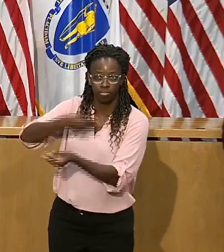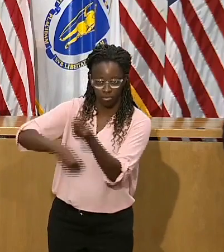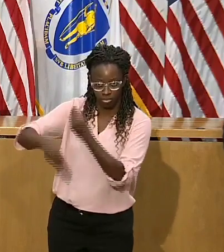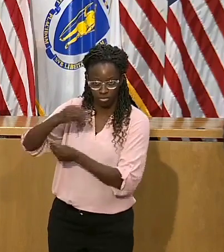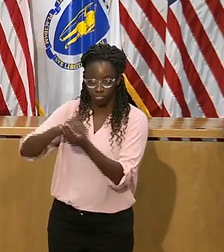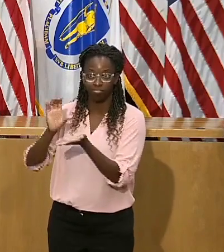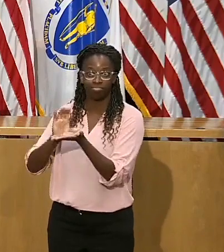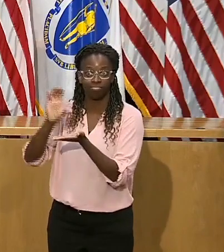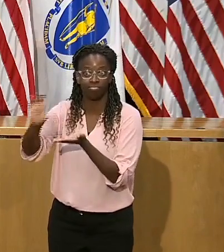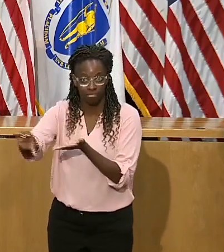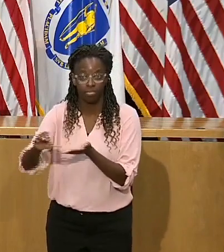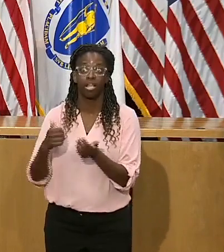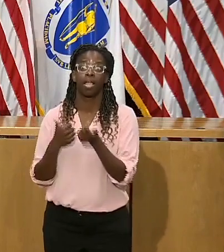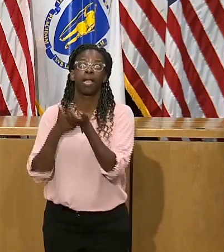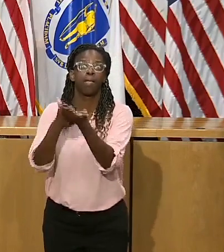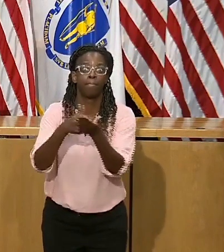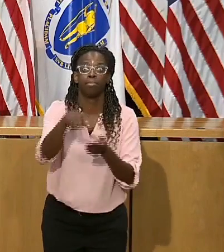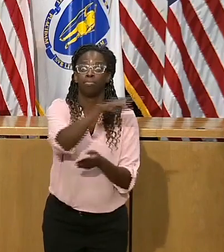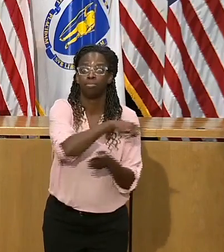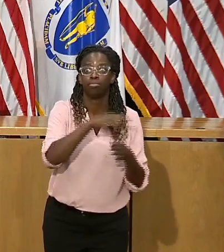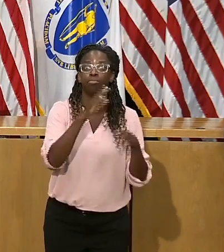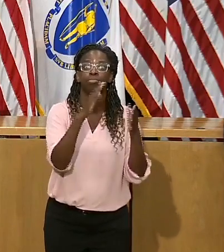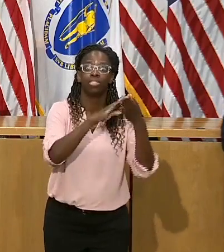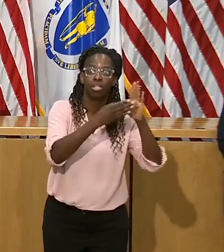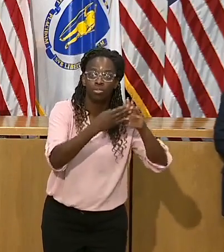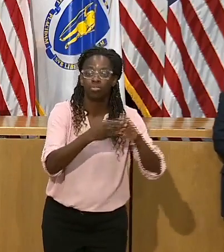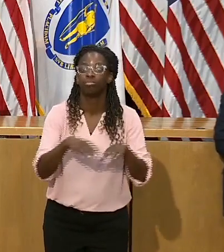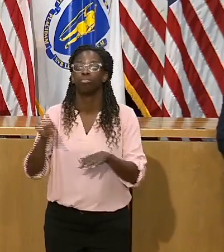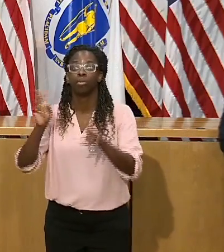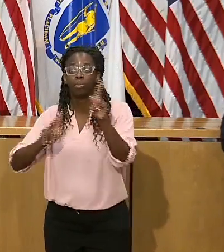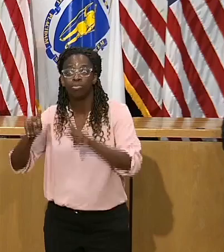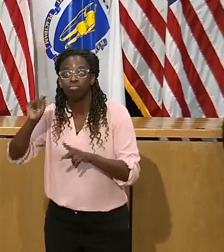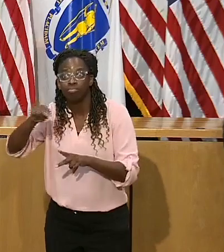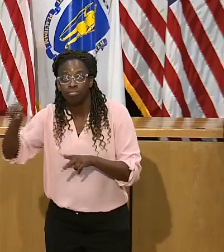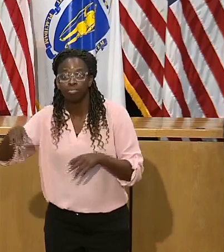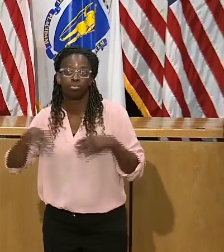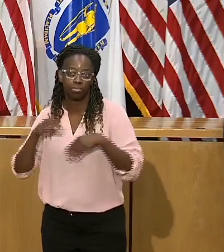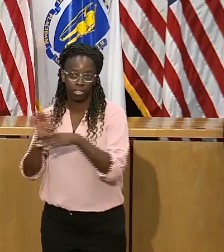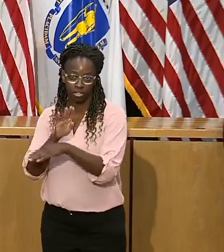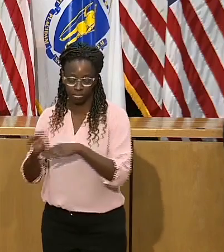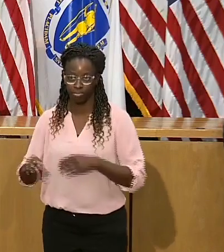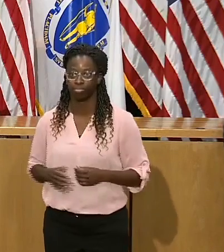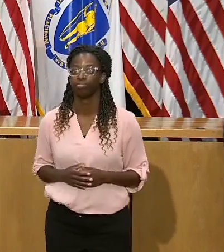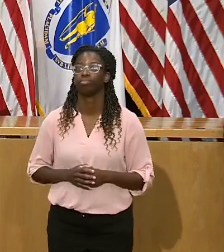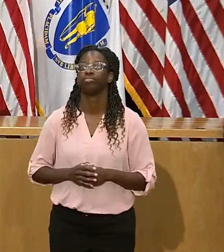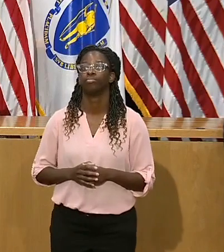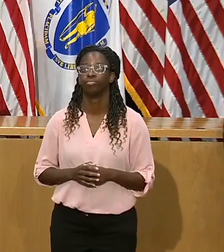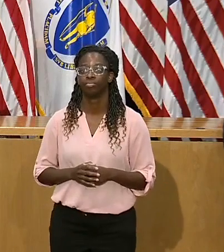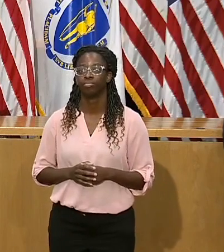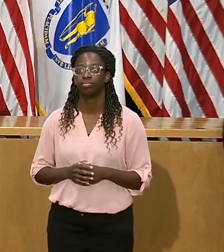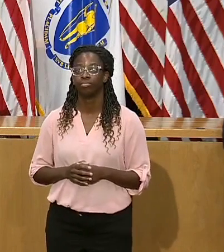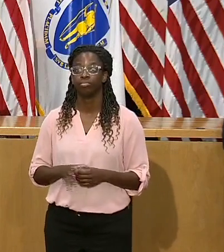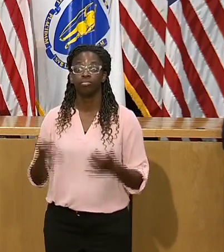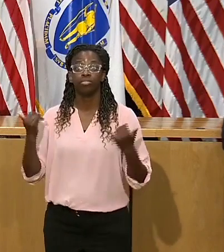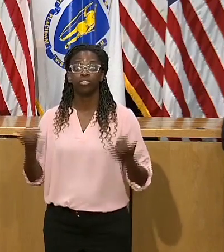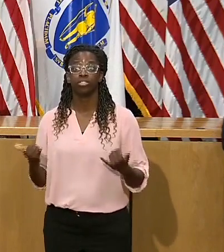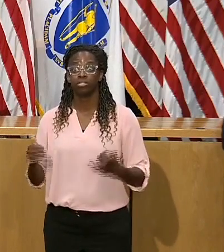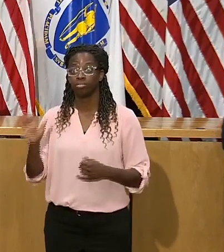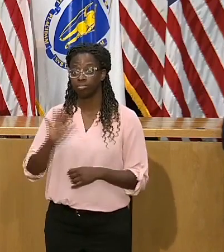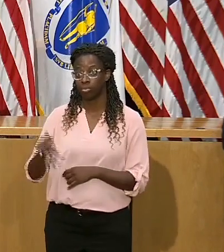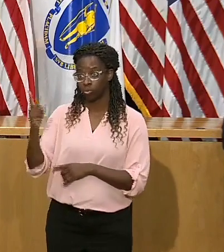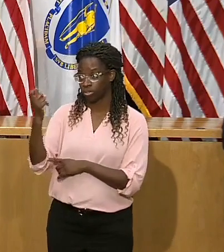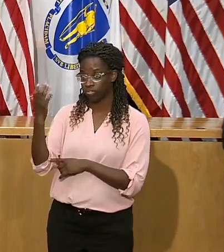work for the people of Massachusetts. But right away, we have about $115 million available for small businesses and